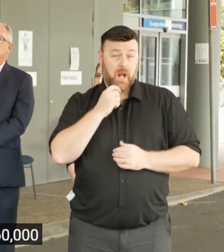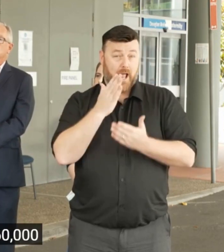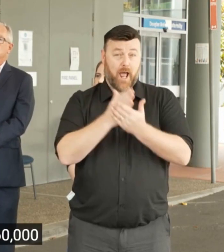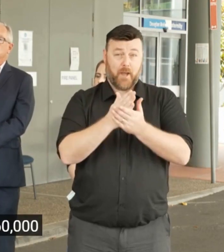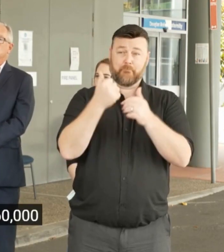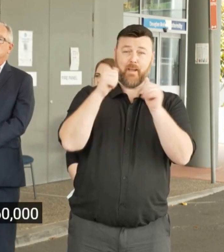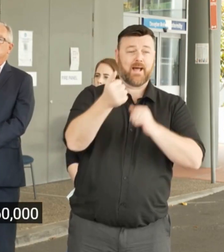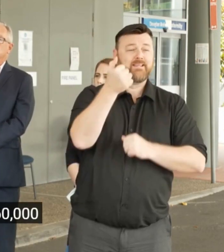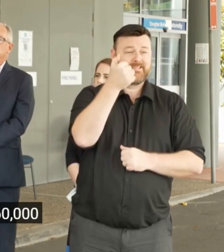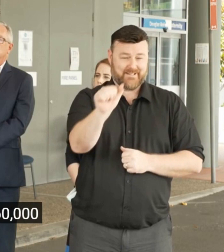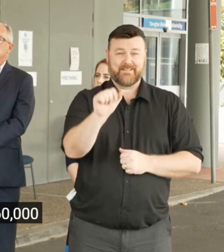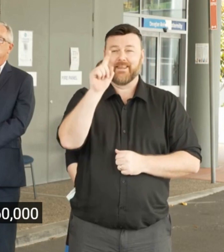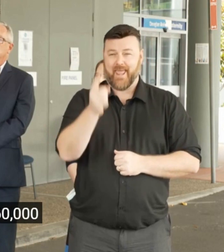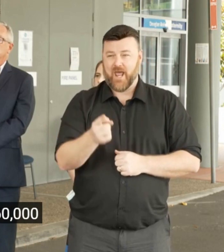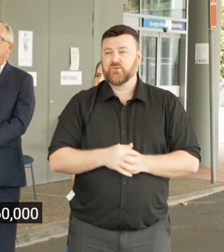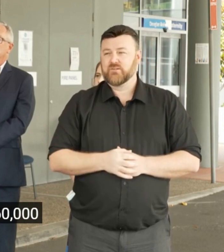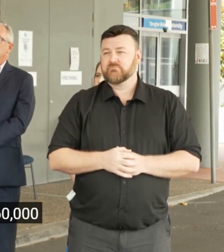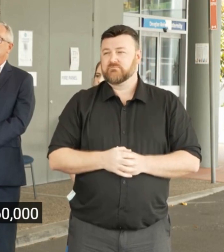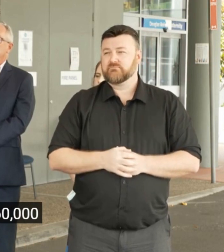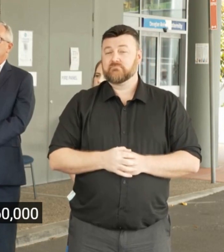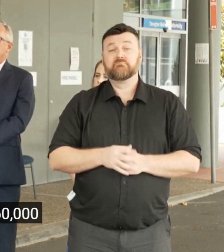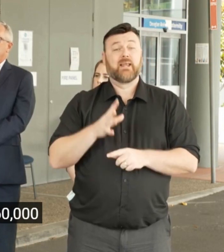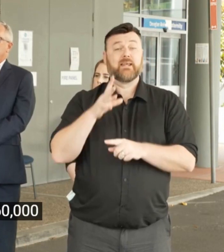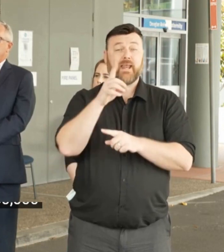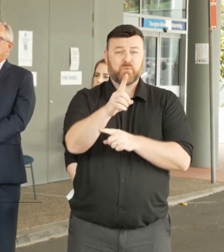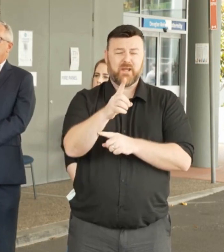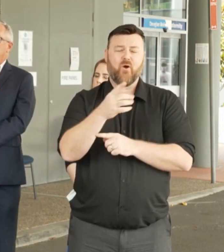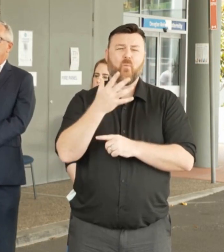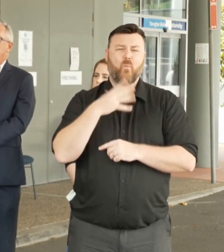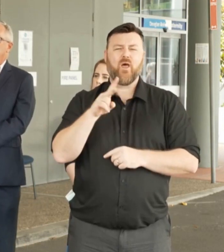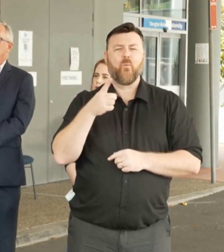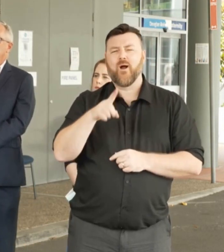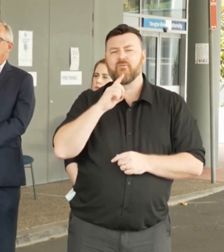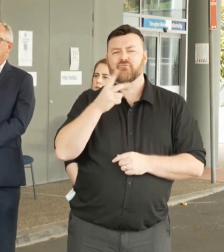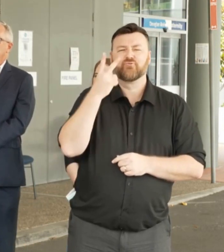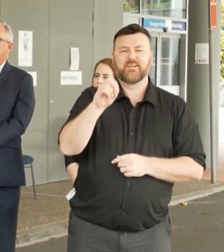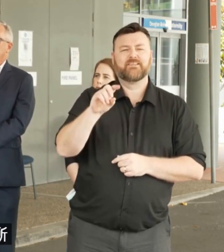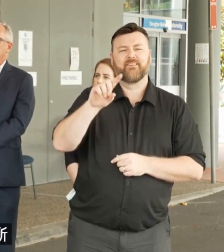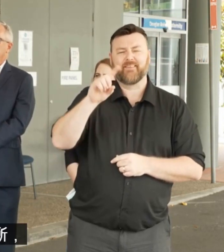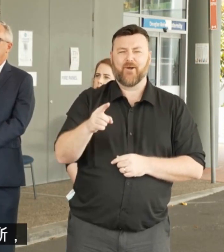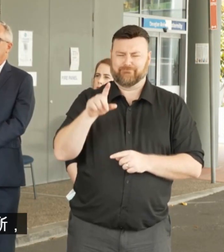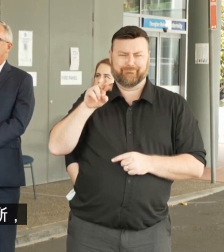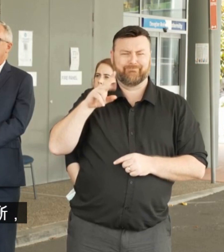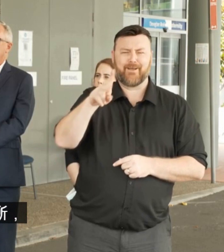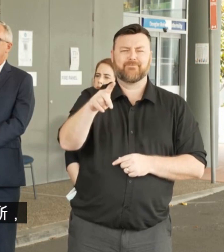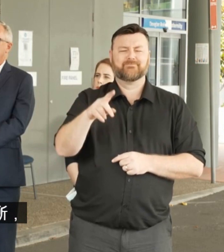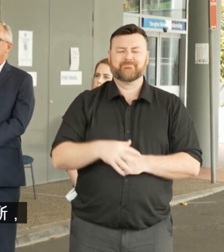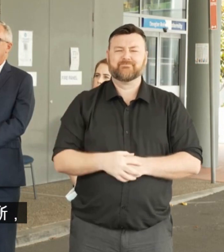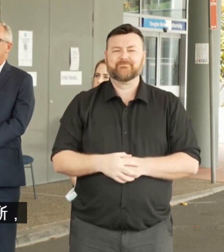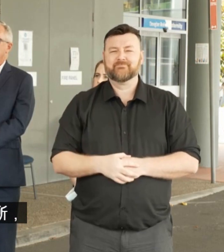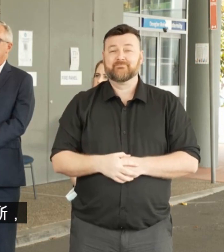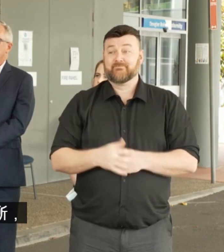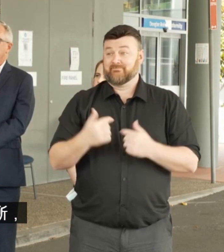today. I'd like to see double that next week. We have capacity in our clinics right now.